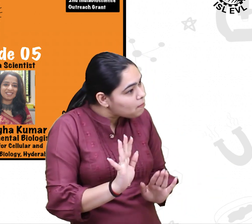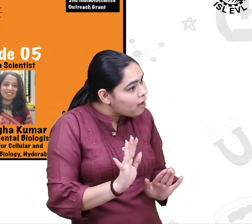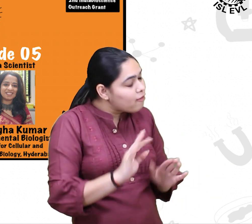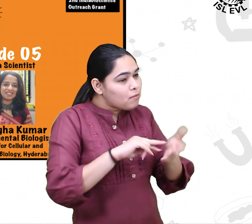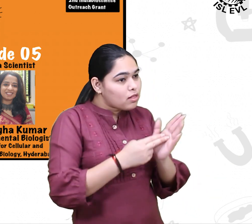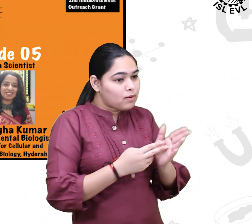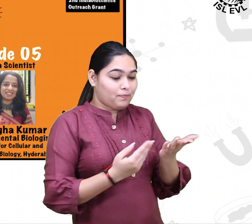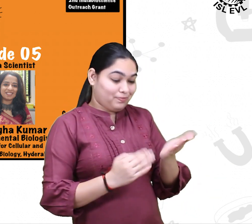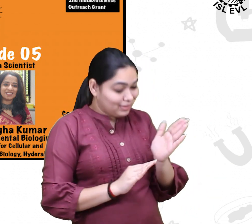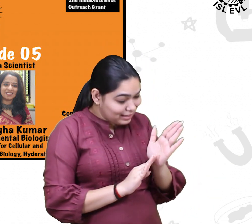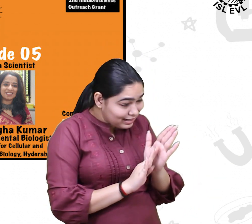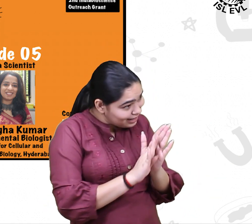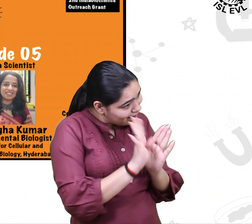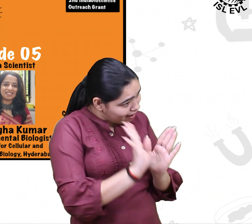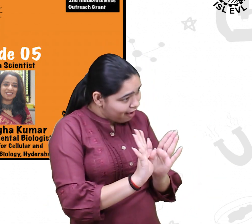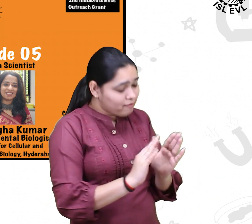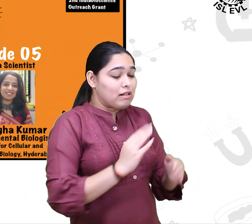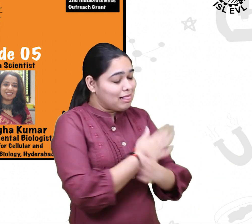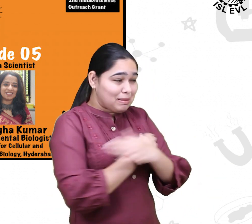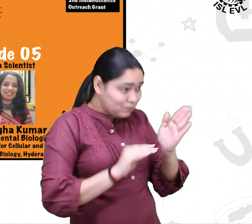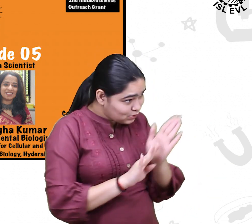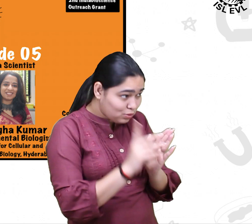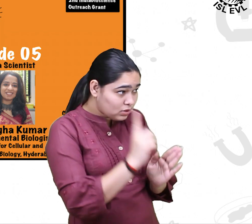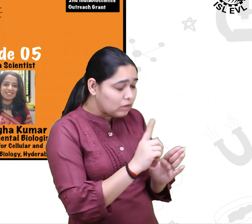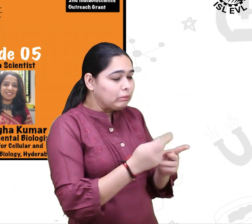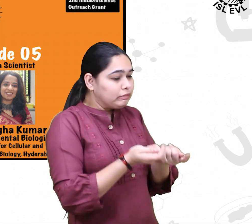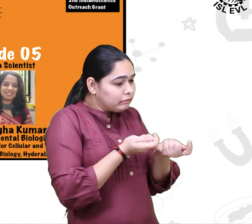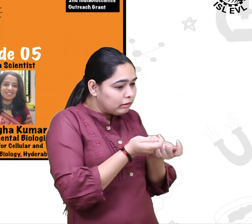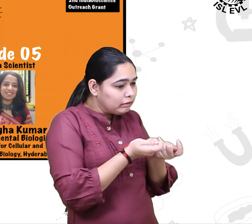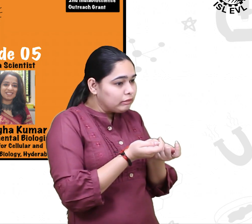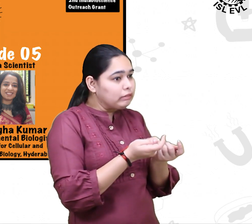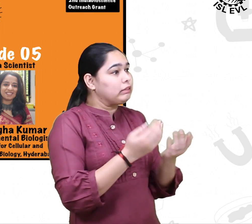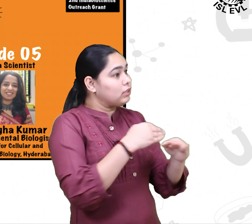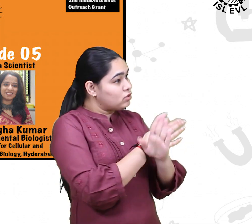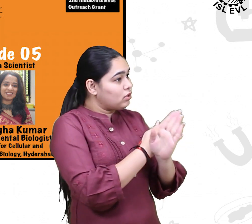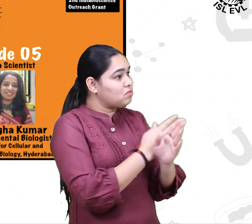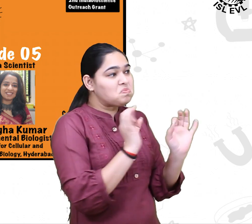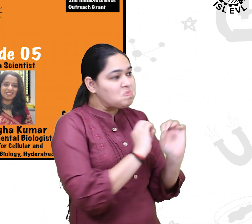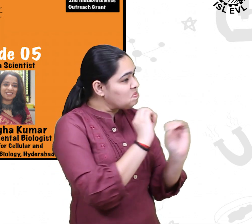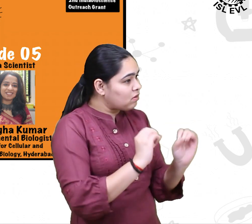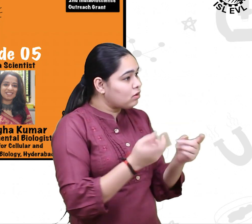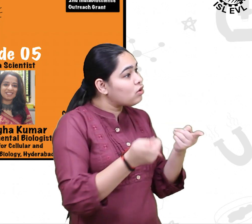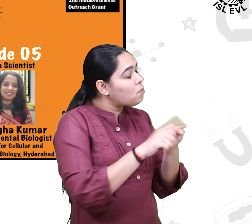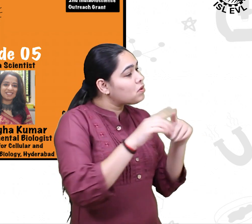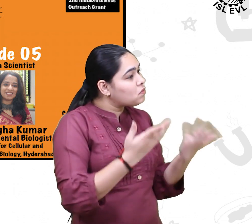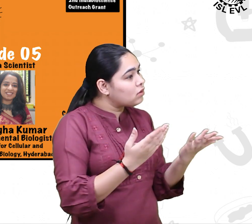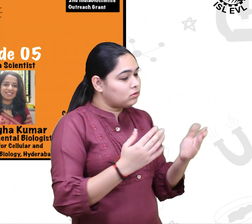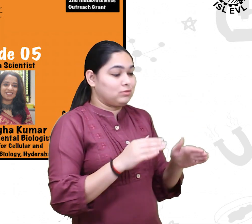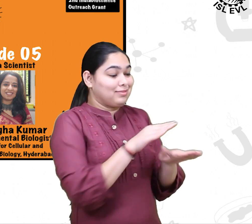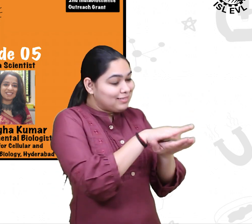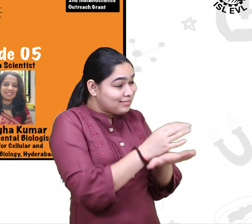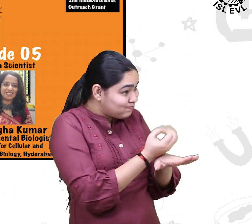present in the embryo, but this regulatory element or this regulator is absent. And that's